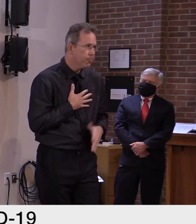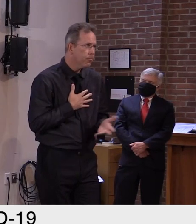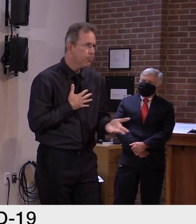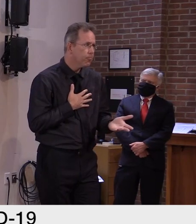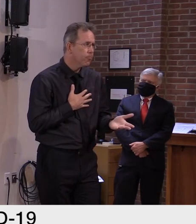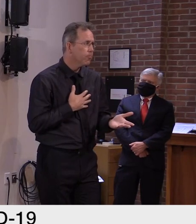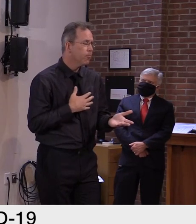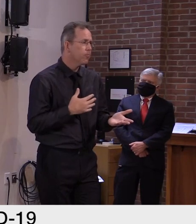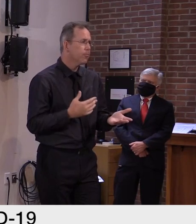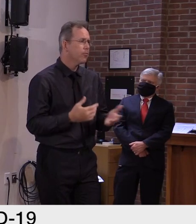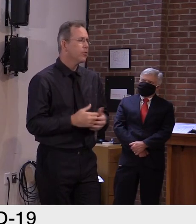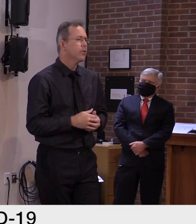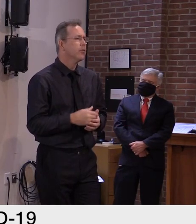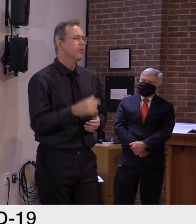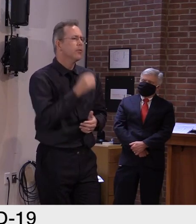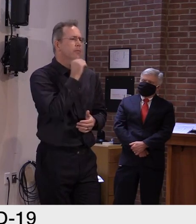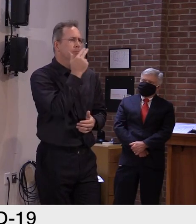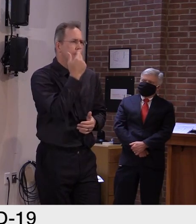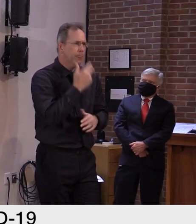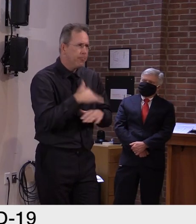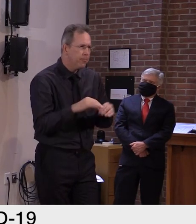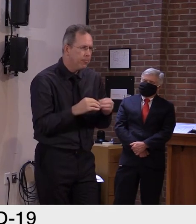not something I take lightly.